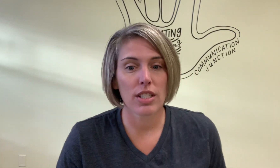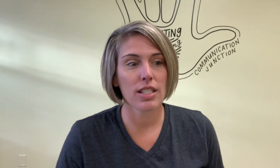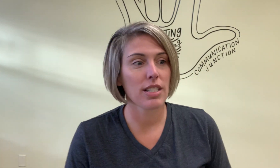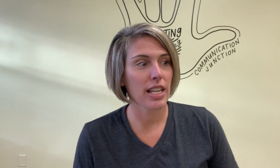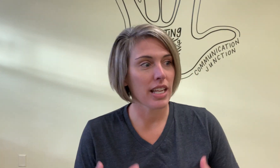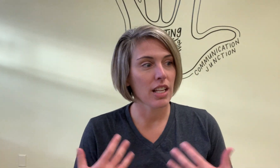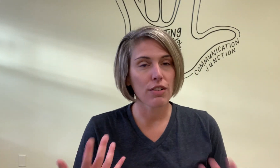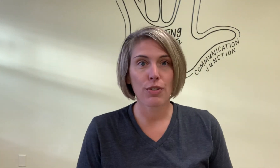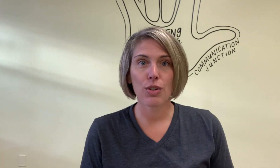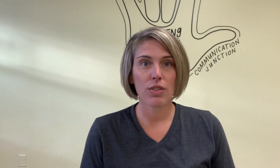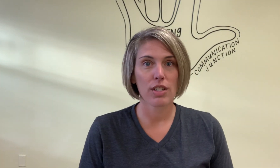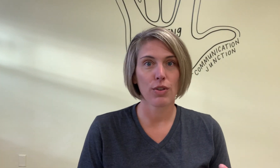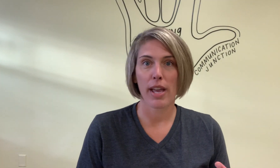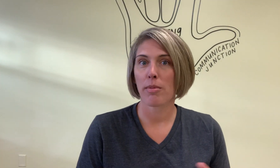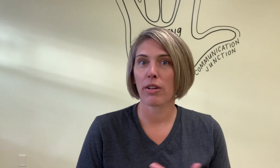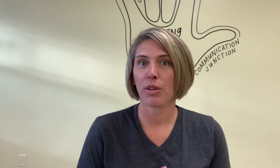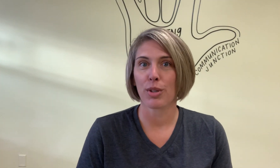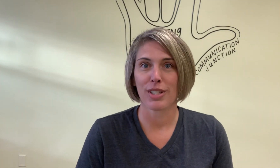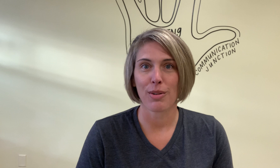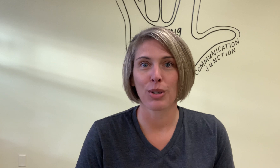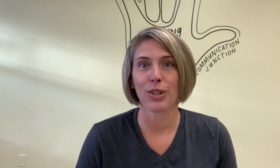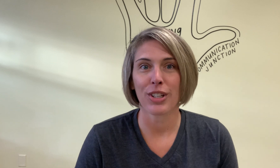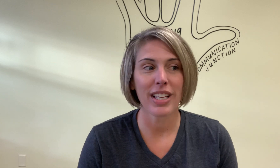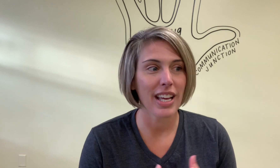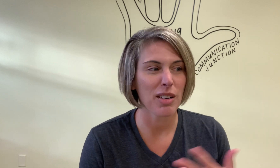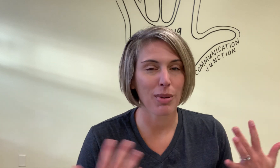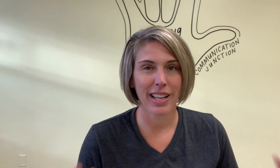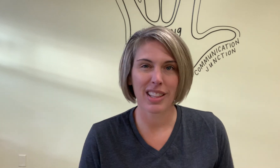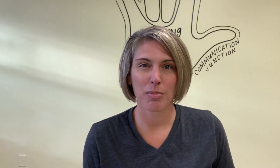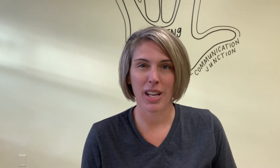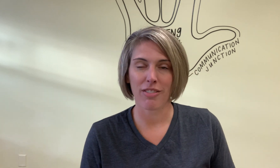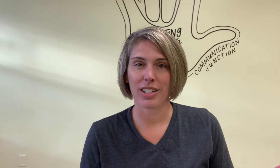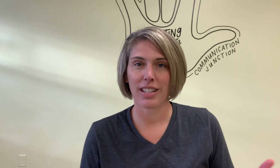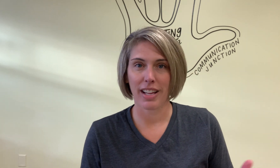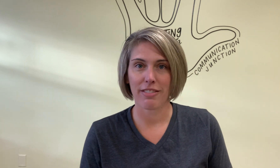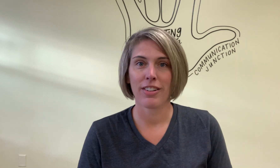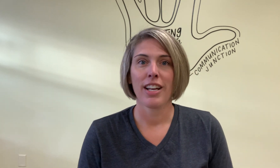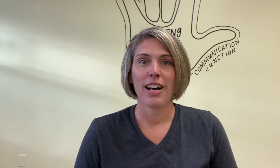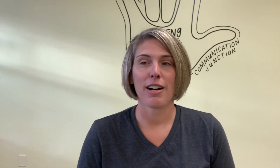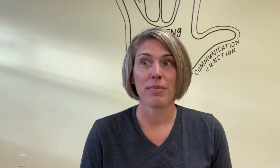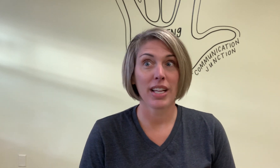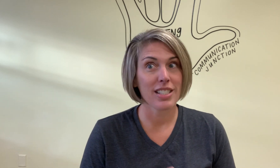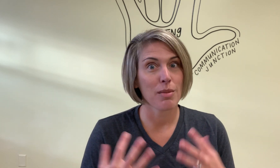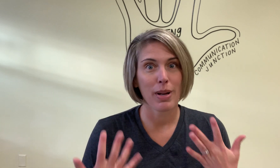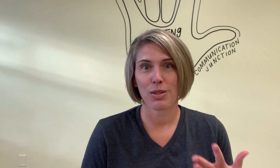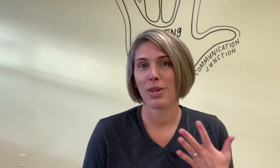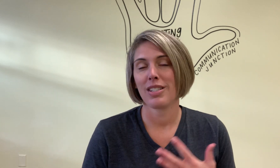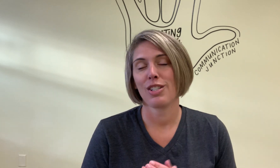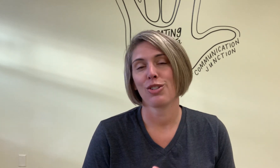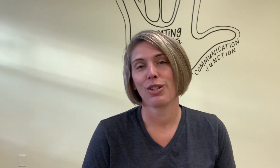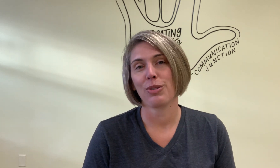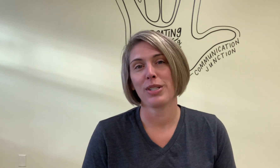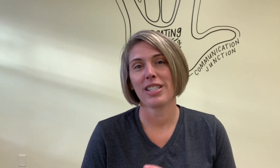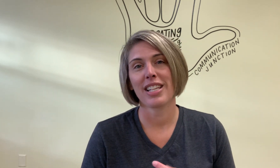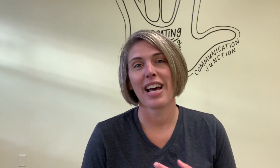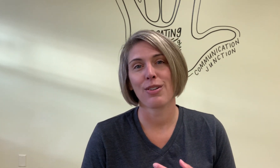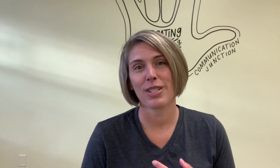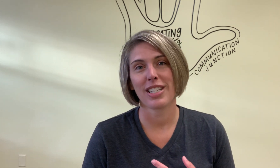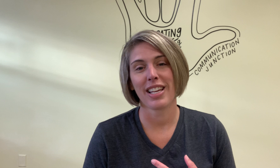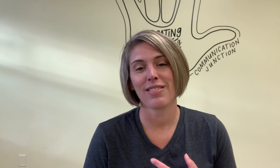just taking a few of these vocabulary words that we're learning and applying them to everyday life. That is the best way to teach your little ones how to sign. So